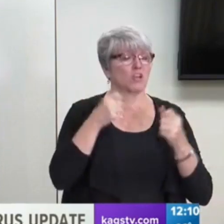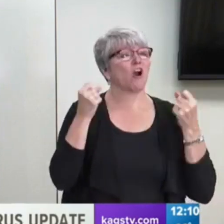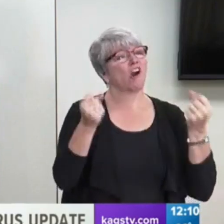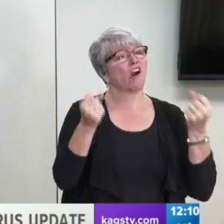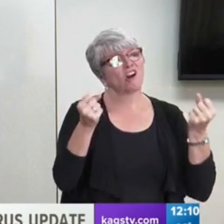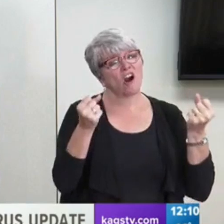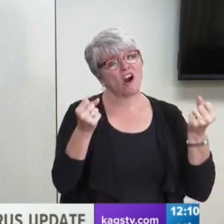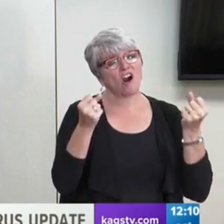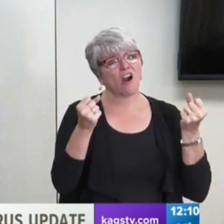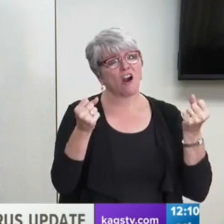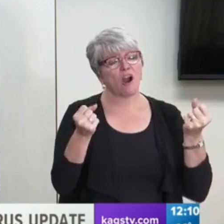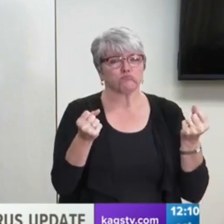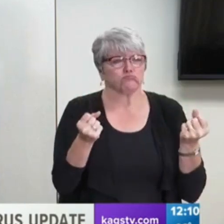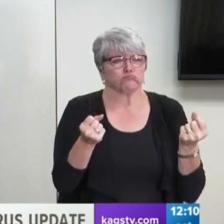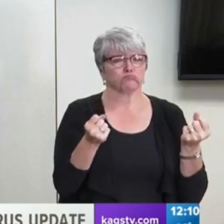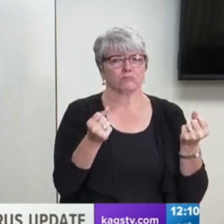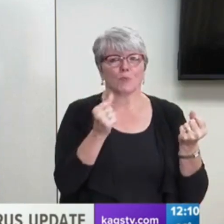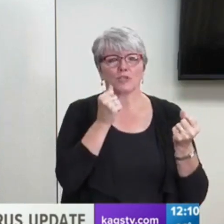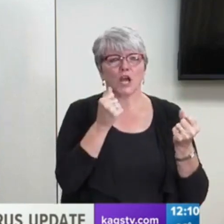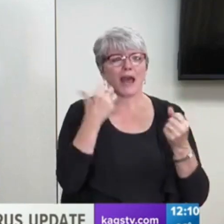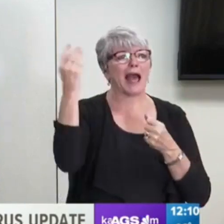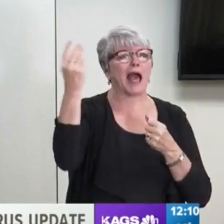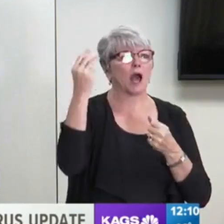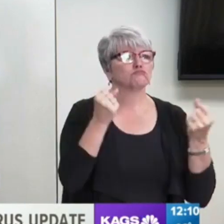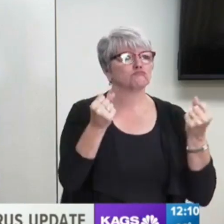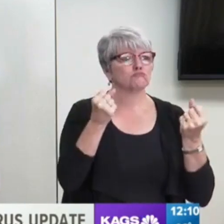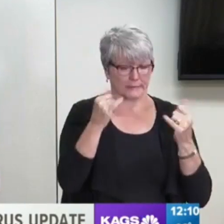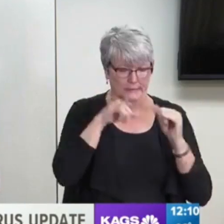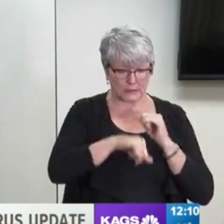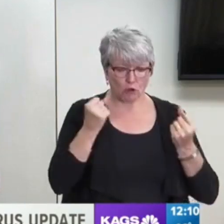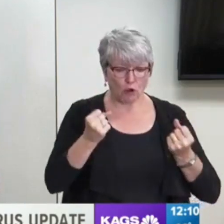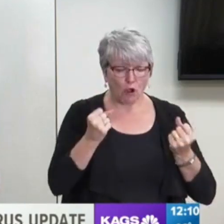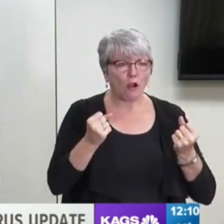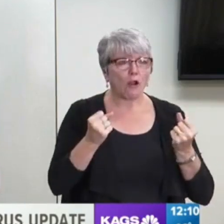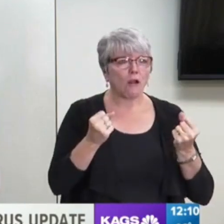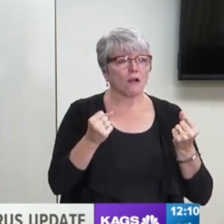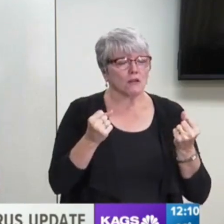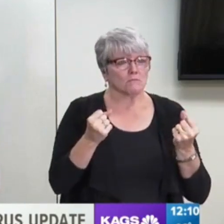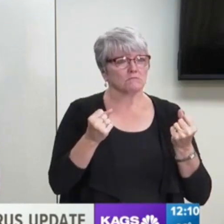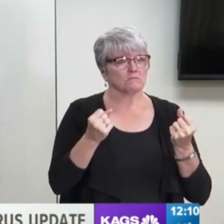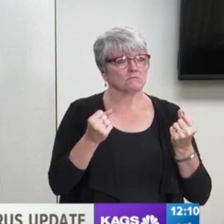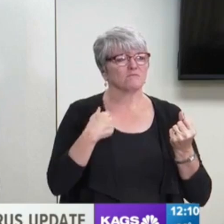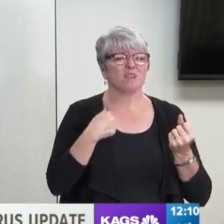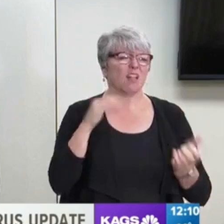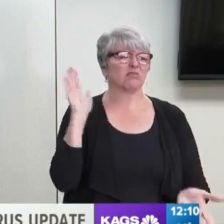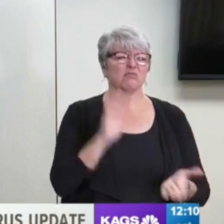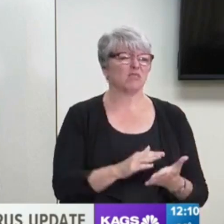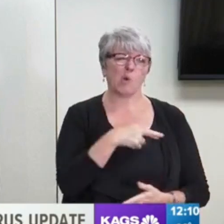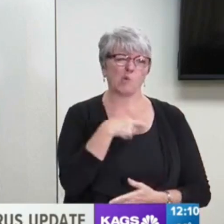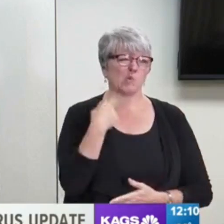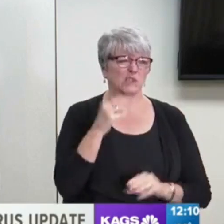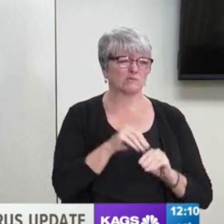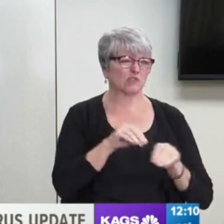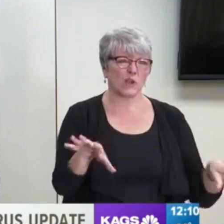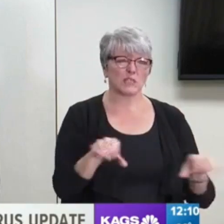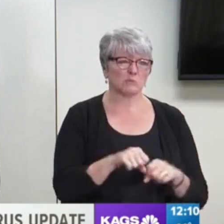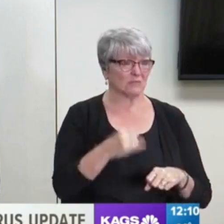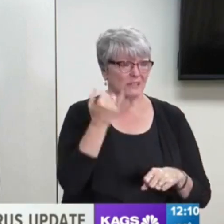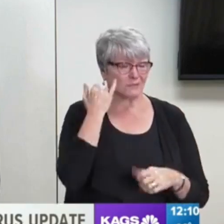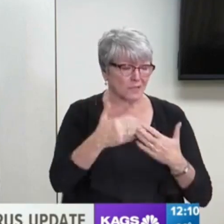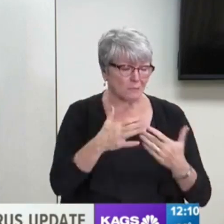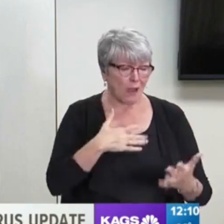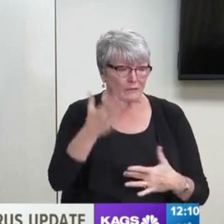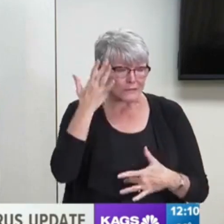that we have been, and we are not getting outside of our car, we are at low risk for trans, even if we are